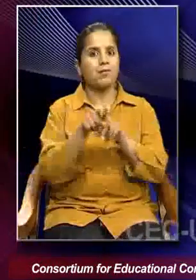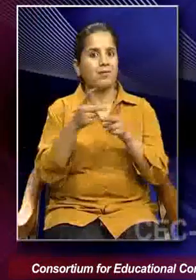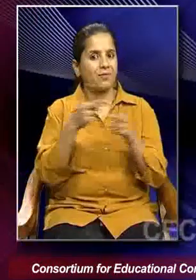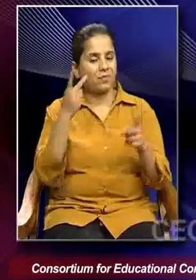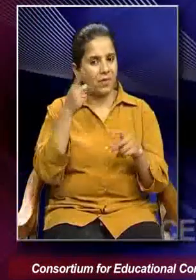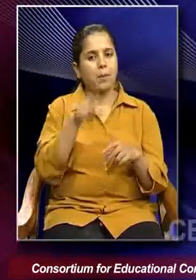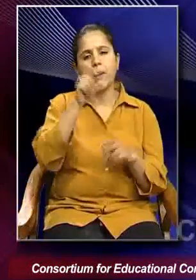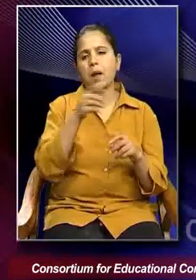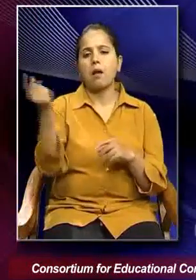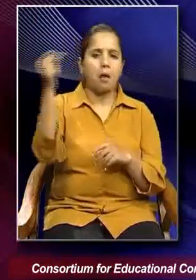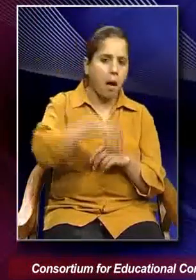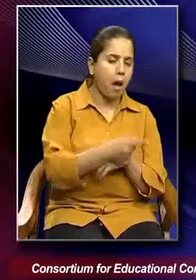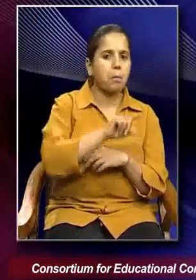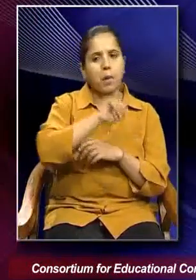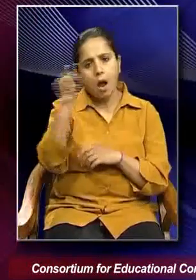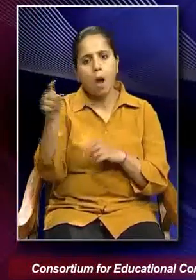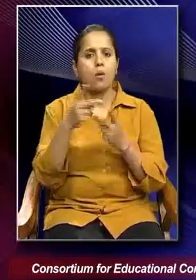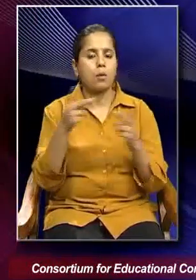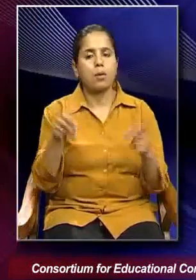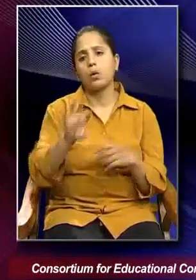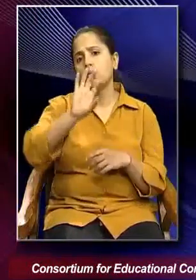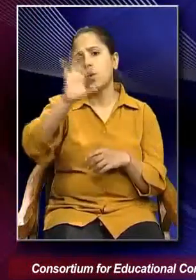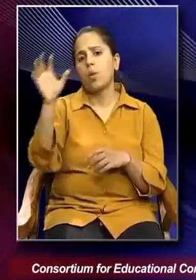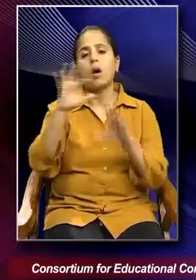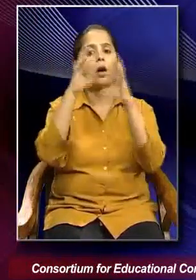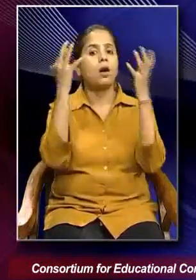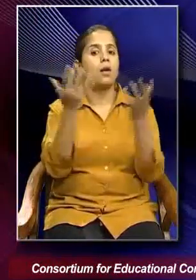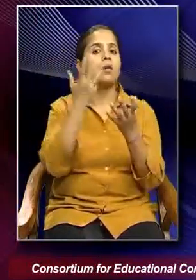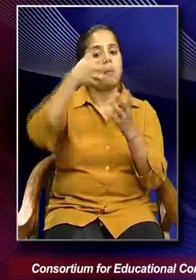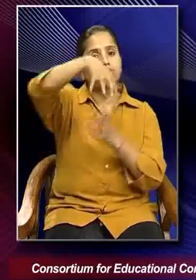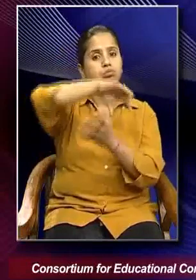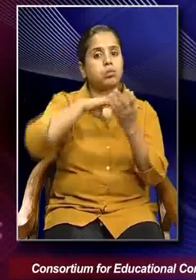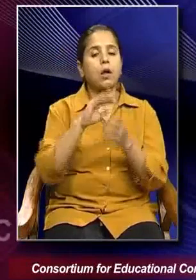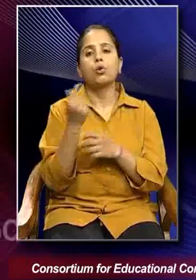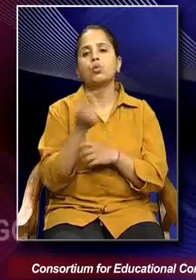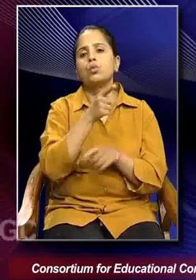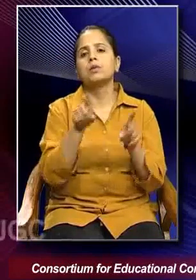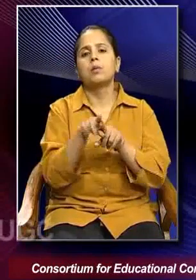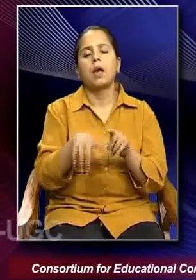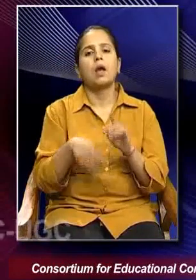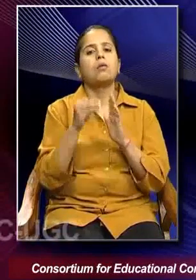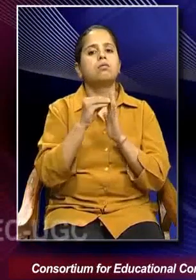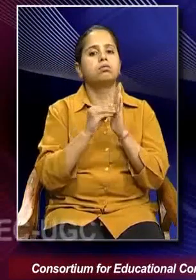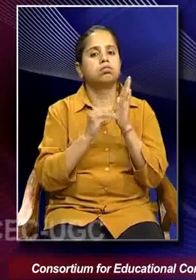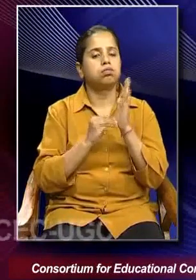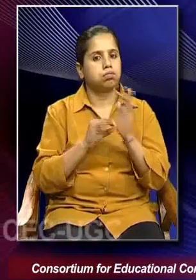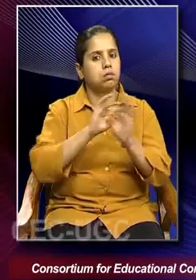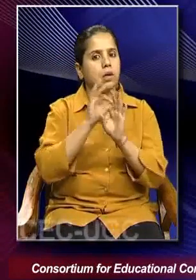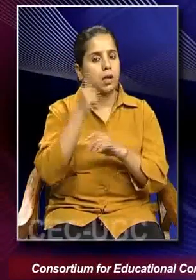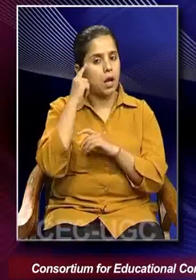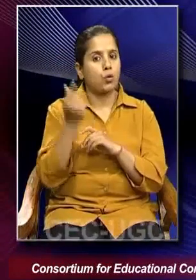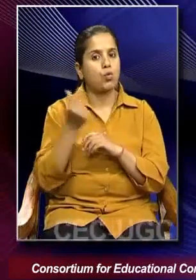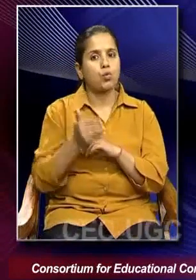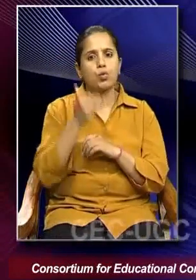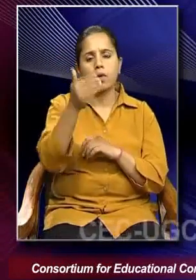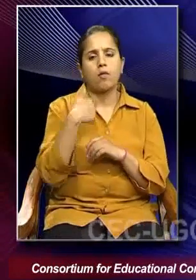and going out. So in different part of the world, different countries use these kinds of records to make useful